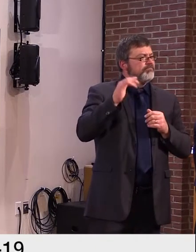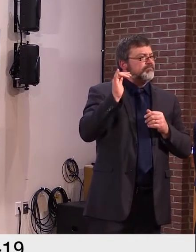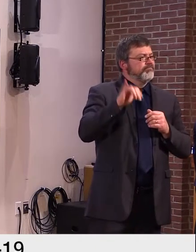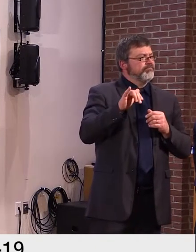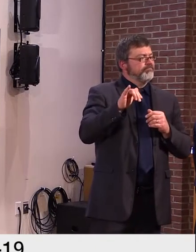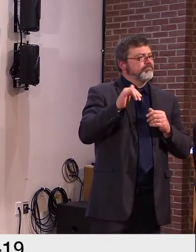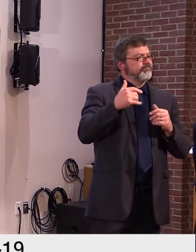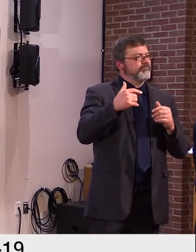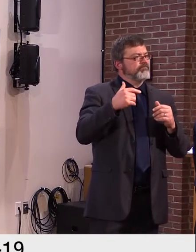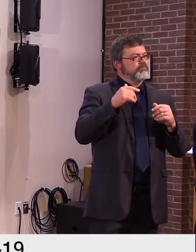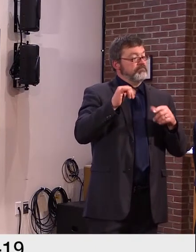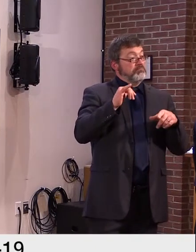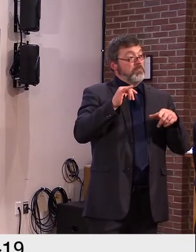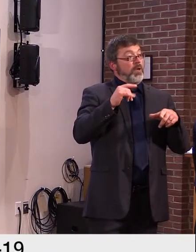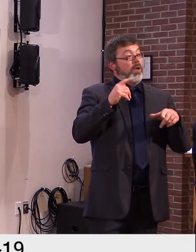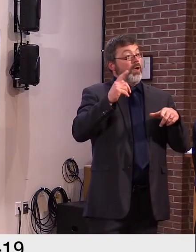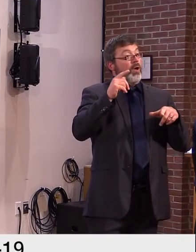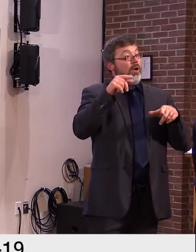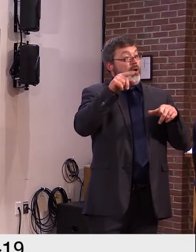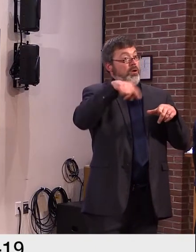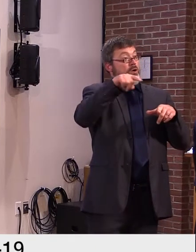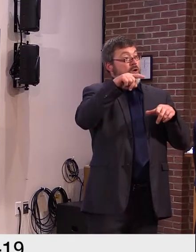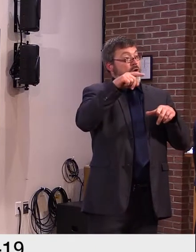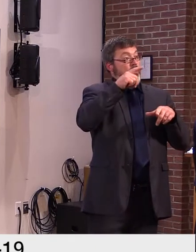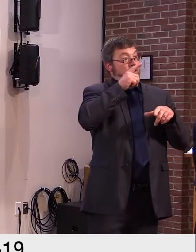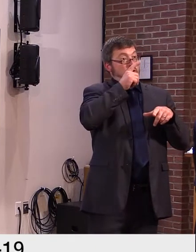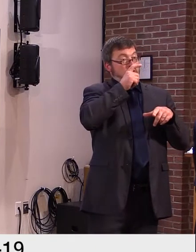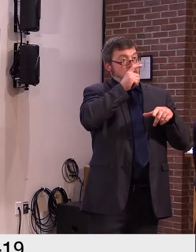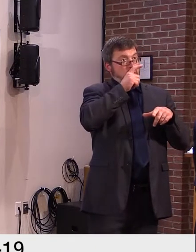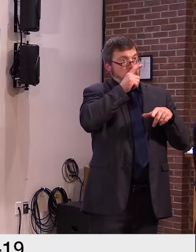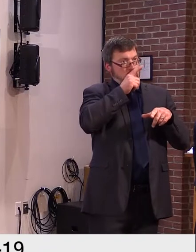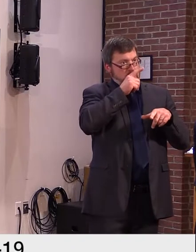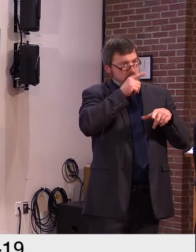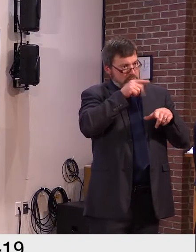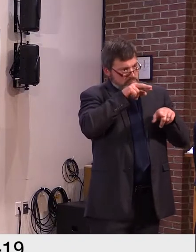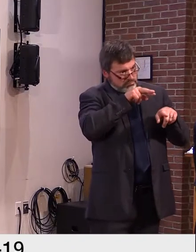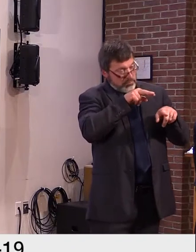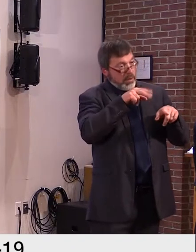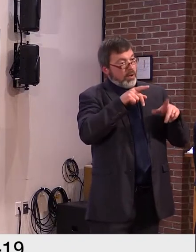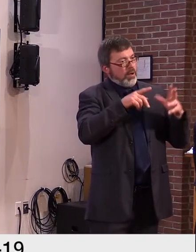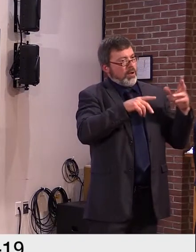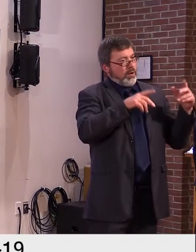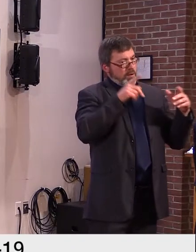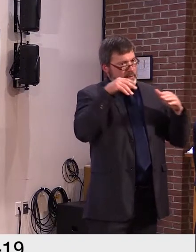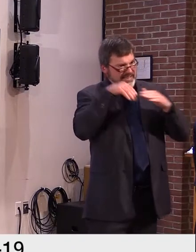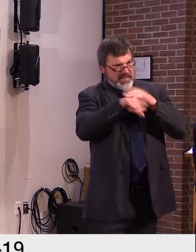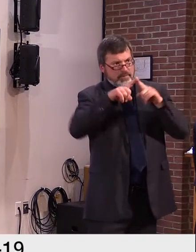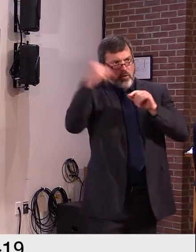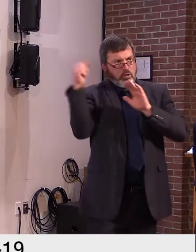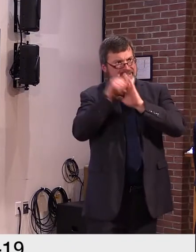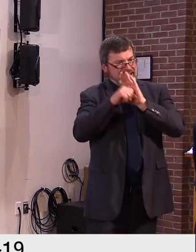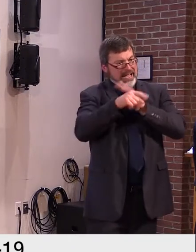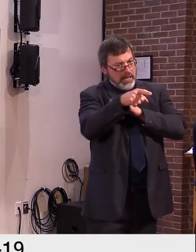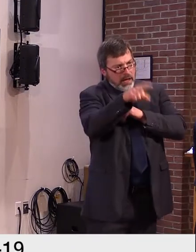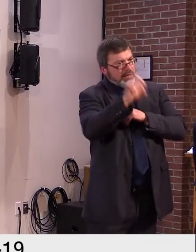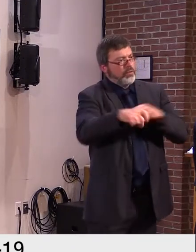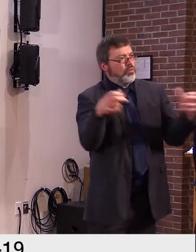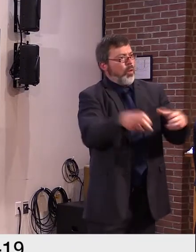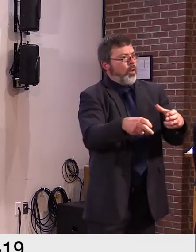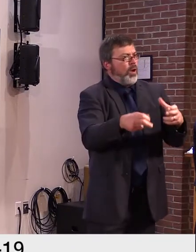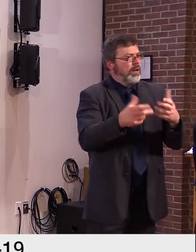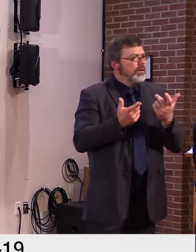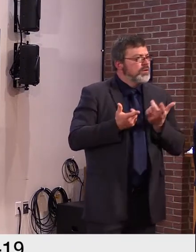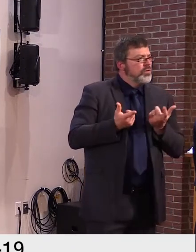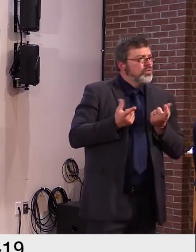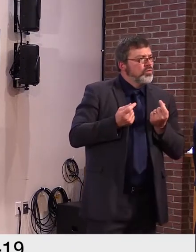that ought to quarantine by the state's guidelines but do not? And with that knowledge, what is, I guess, the